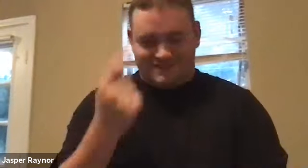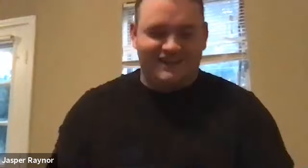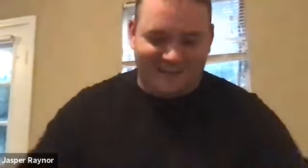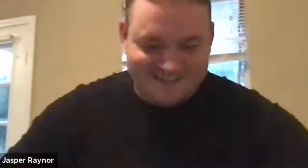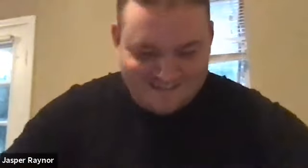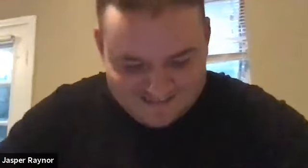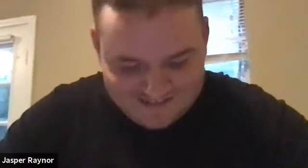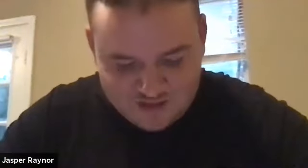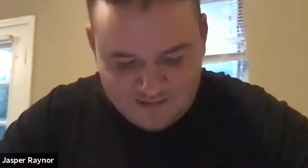Okay. Good job.